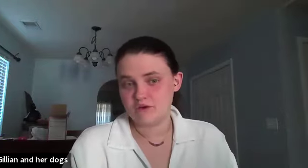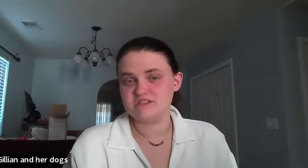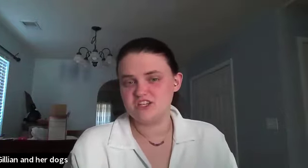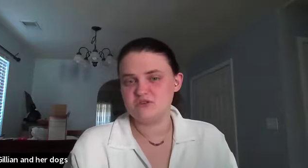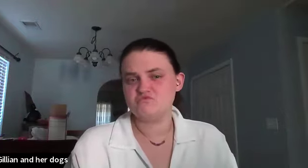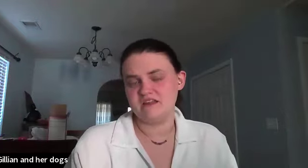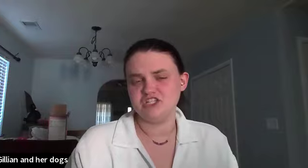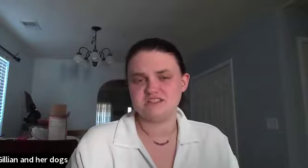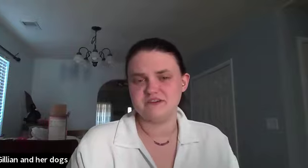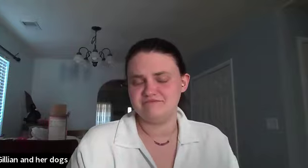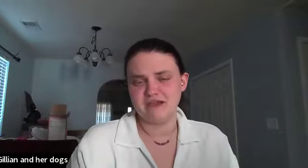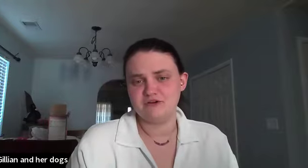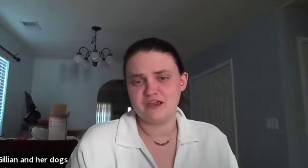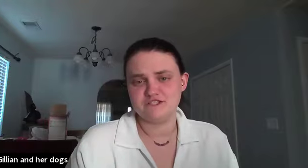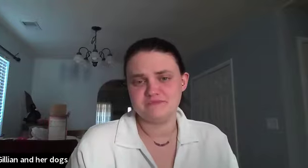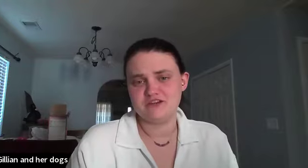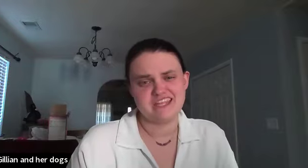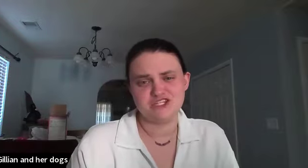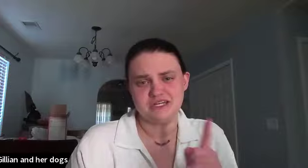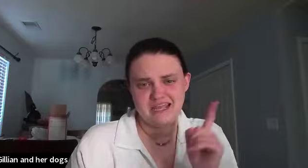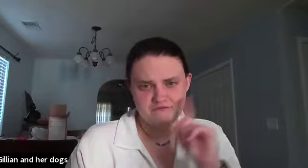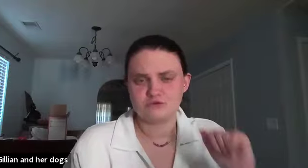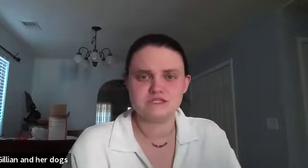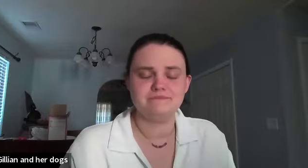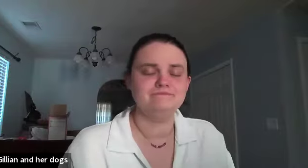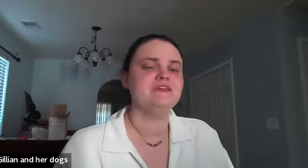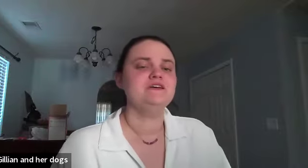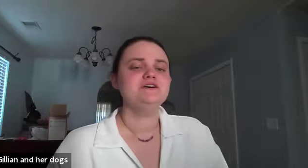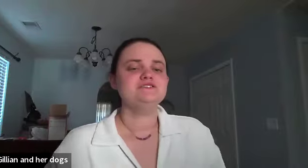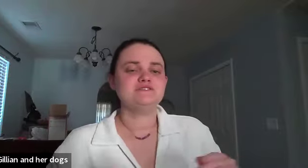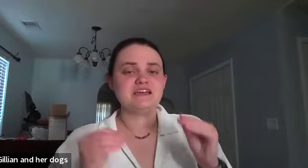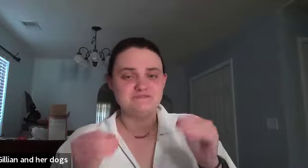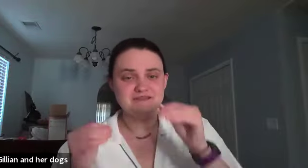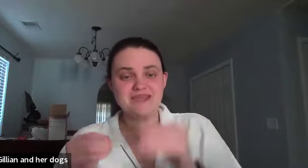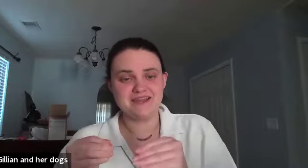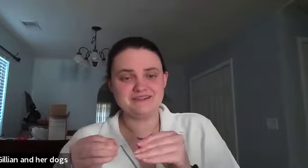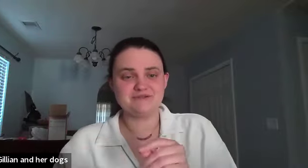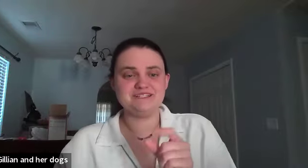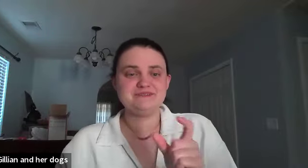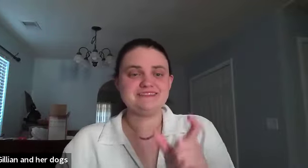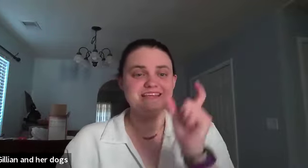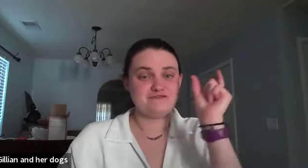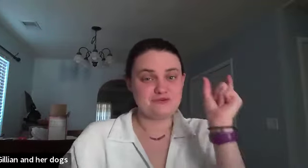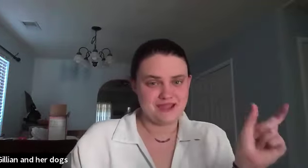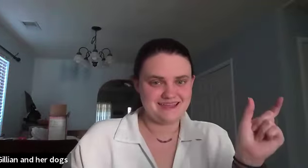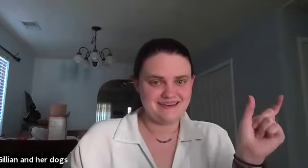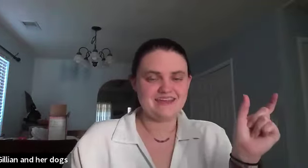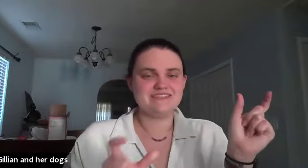so I was like, you know what? Rightly justified. I don't care for tomatoes. They shouldn't have their own sign. So the sign for tomato is going to be the sign for red and the